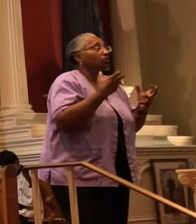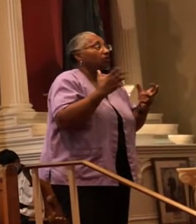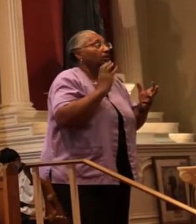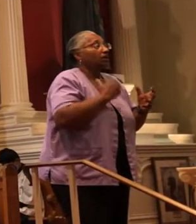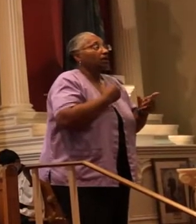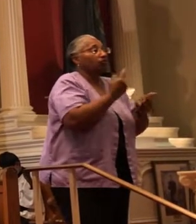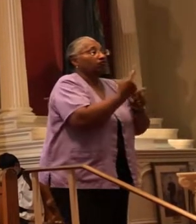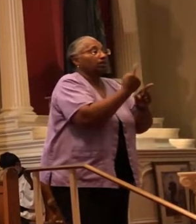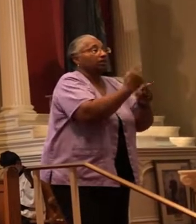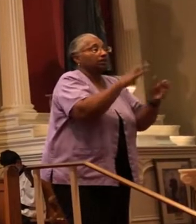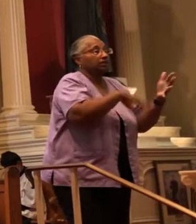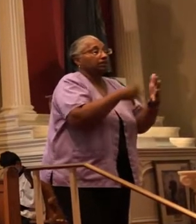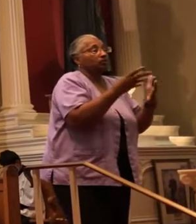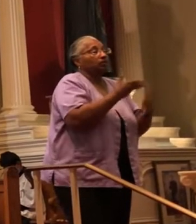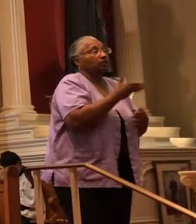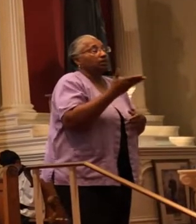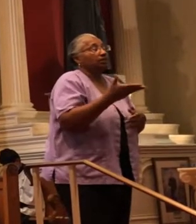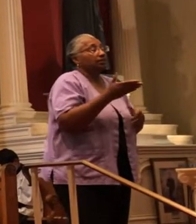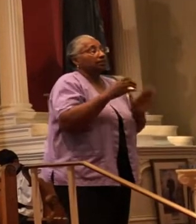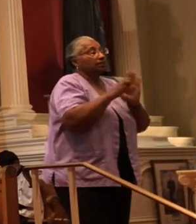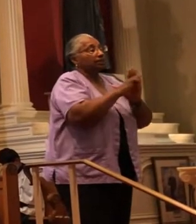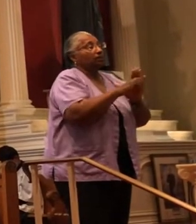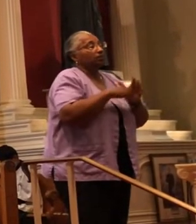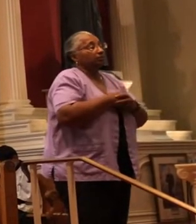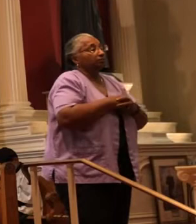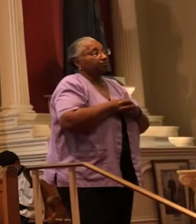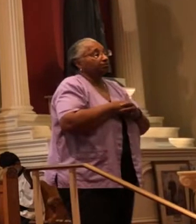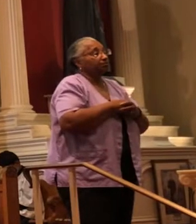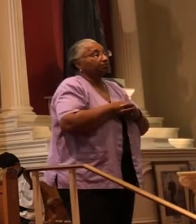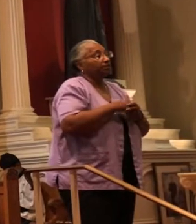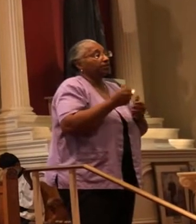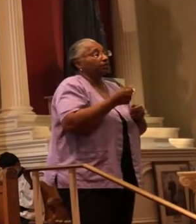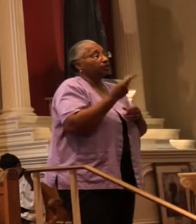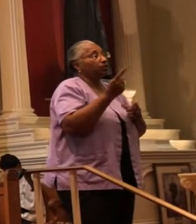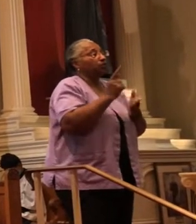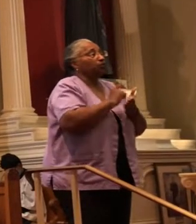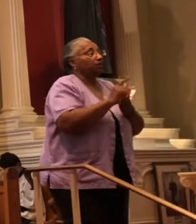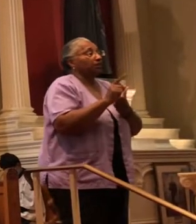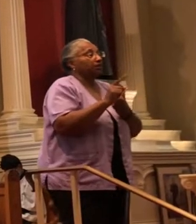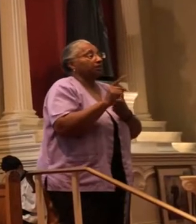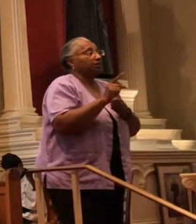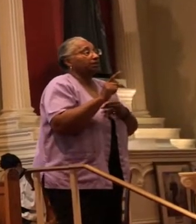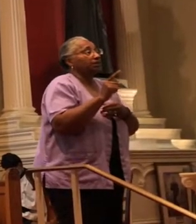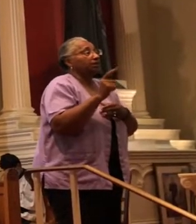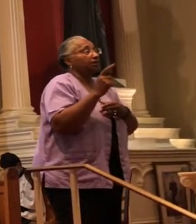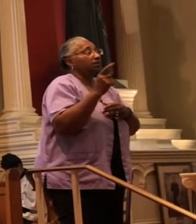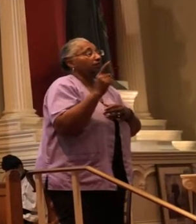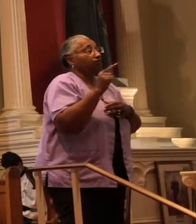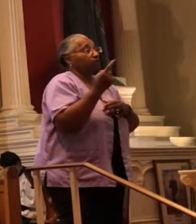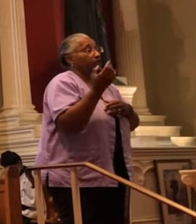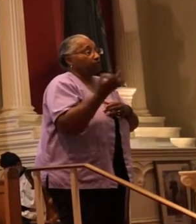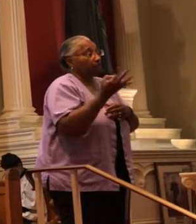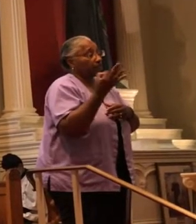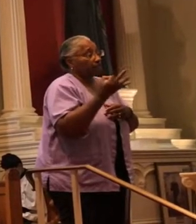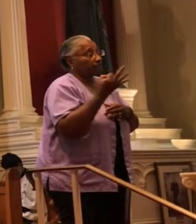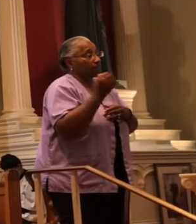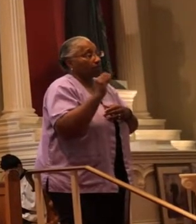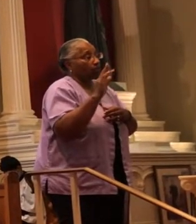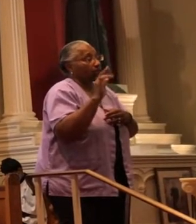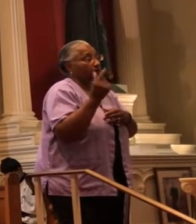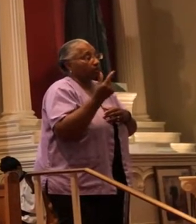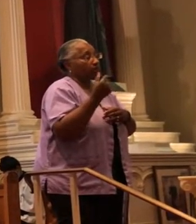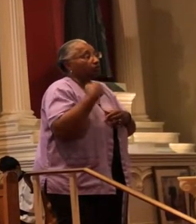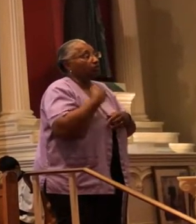schedule of things. So for example, in a couple of weeks, Friday, the first Friday of August, we